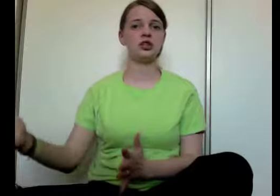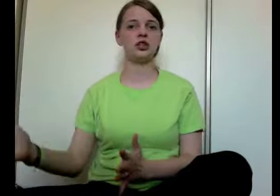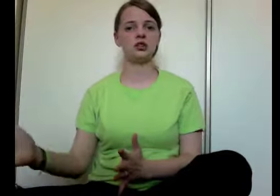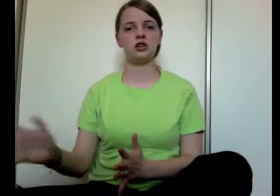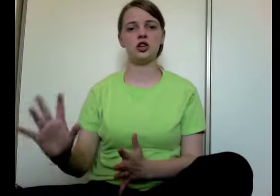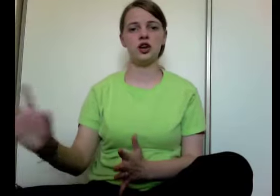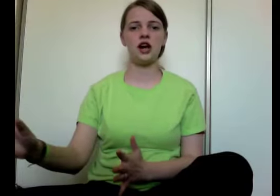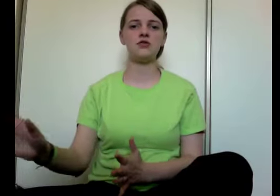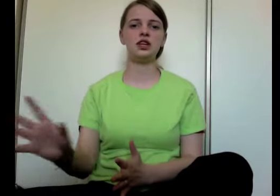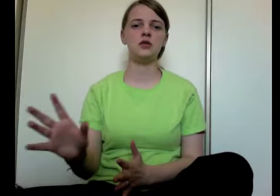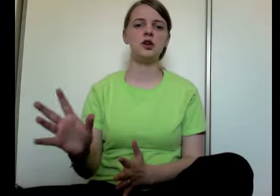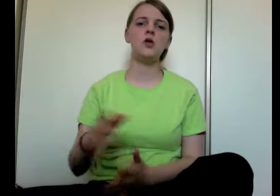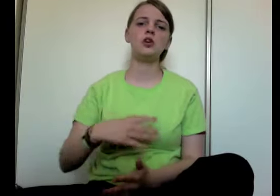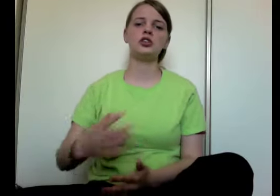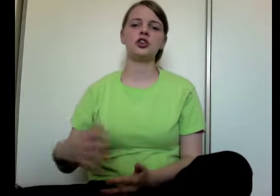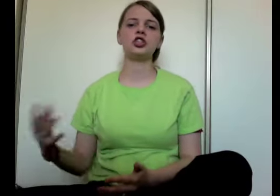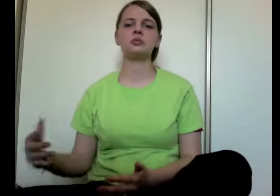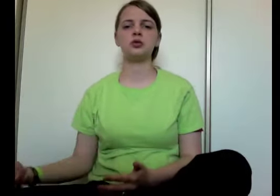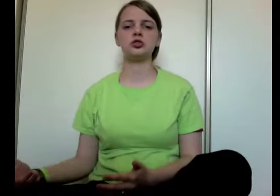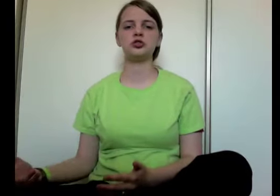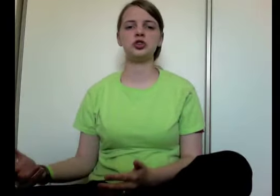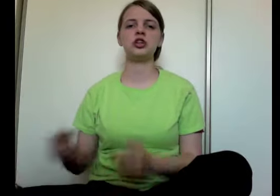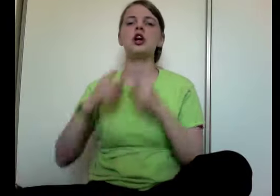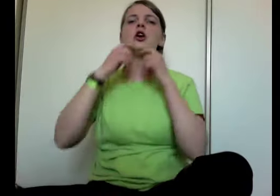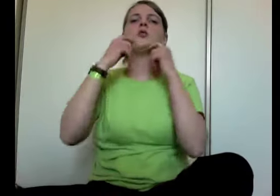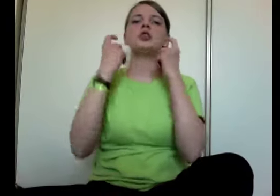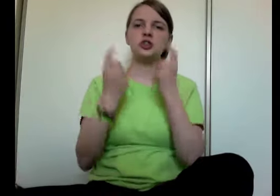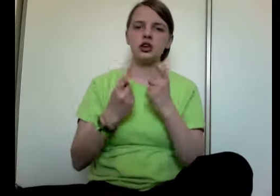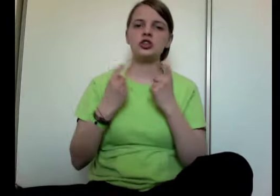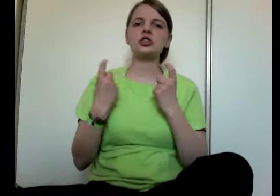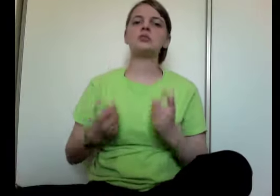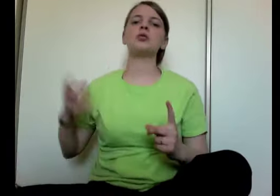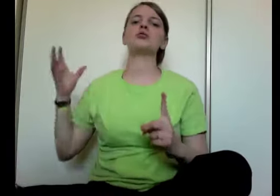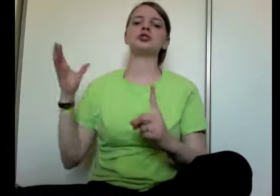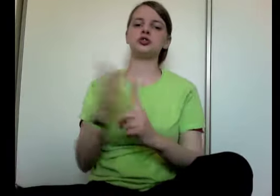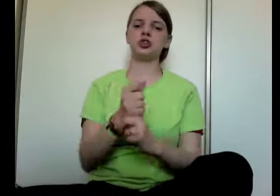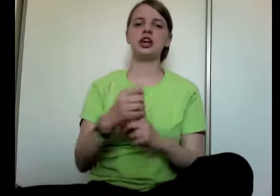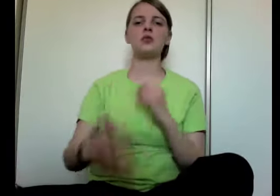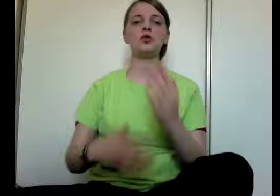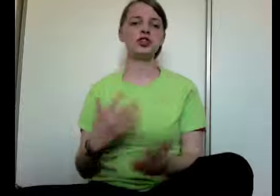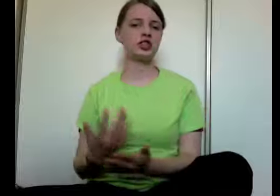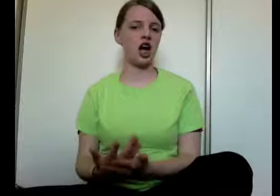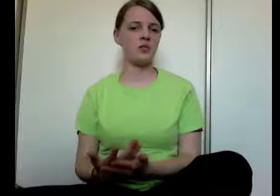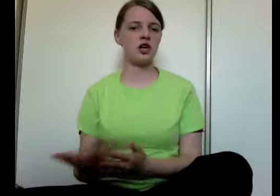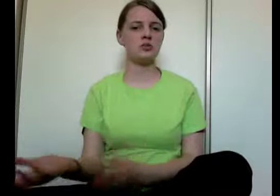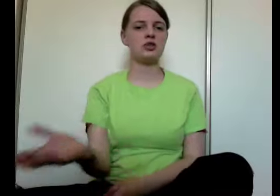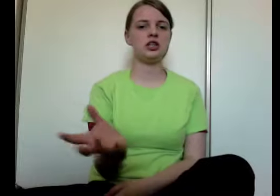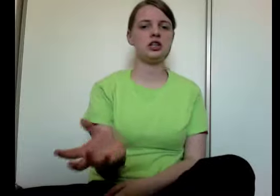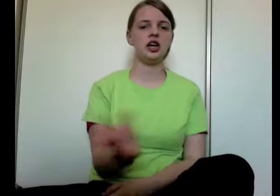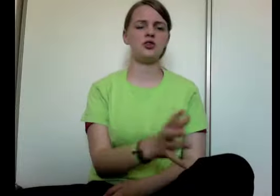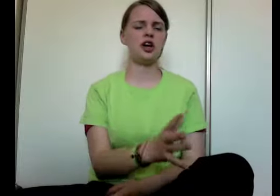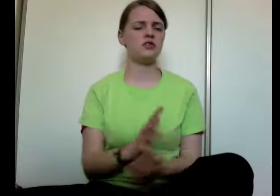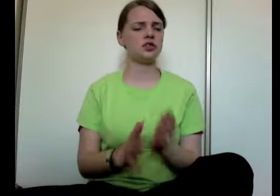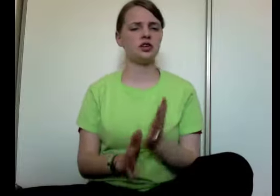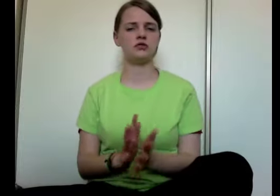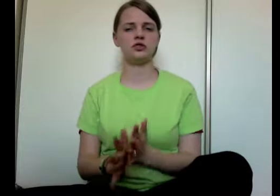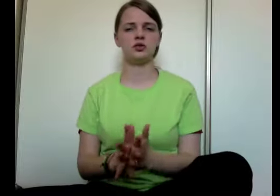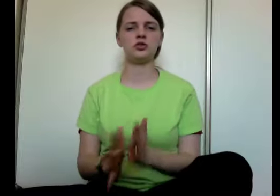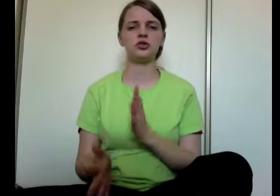the other half, the when darkness pulls the string. When darkness pulls the string, that works time wise, but the other half's kind of difficult, so you might